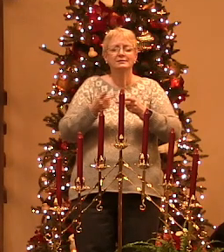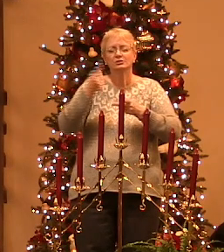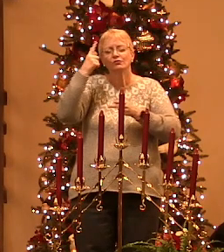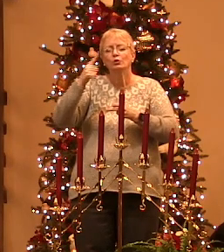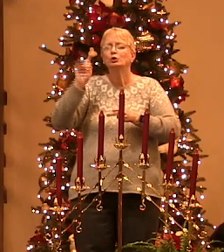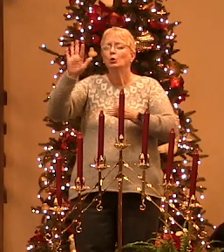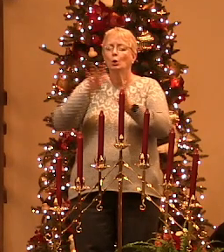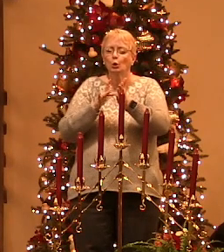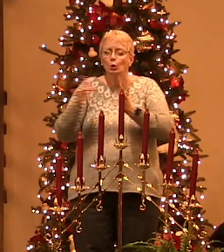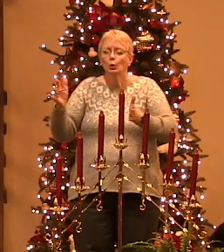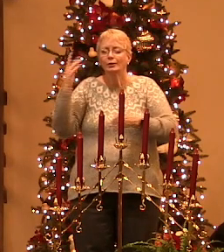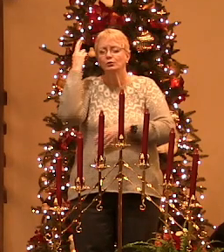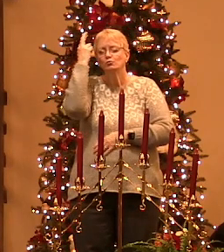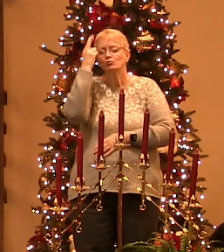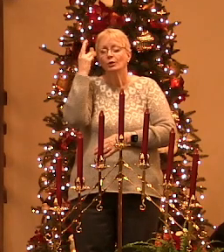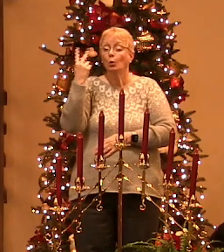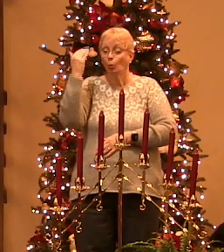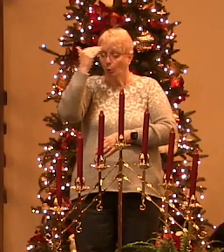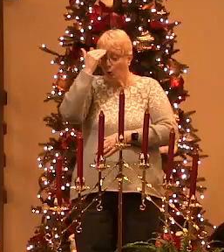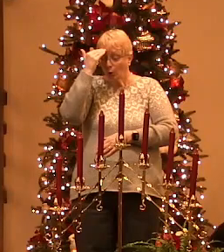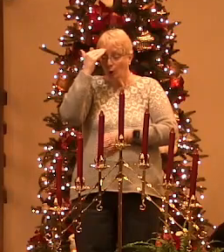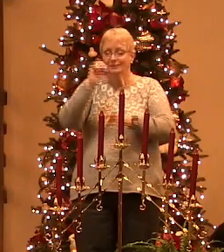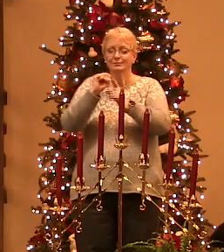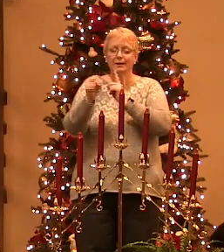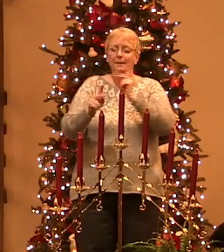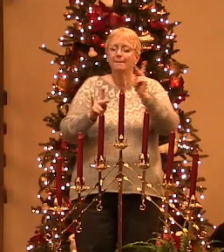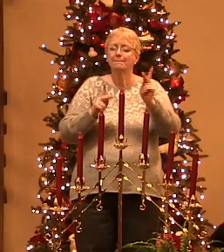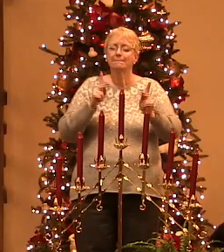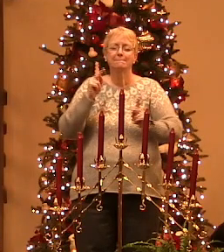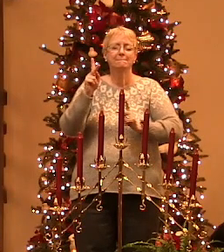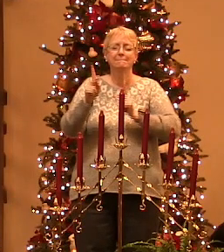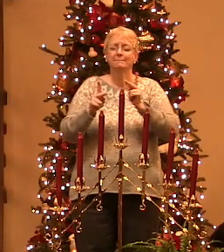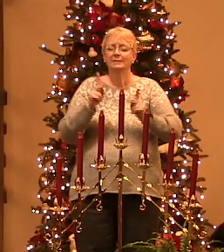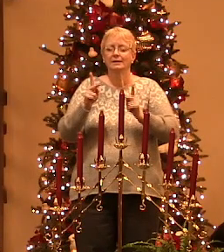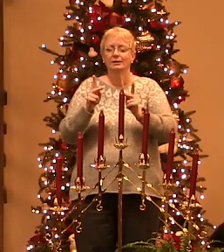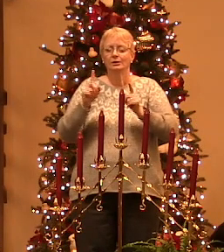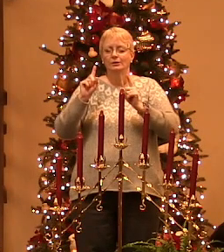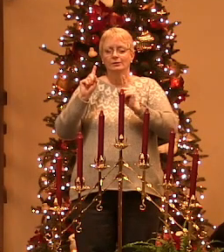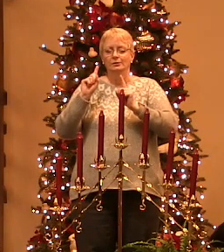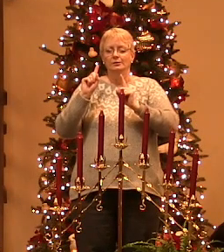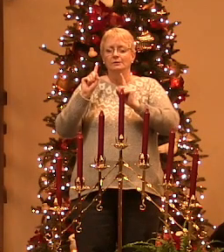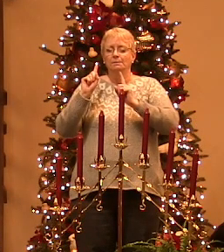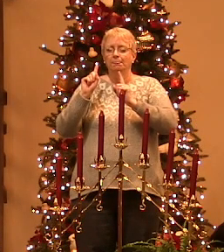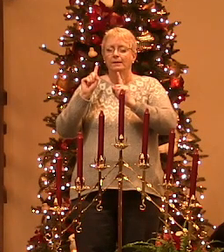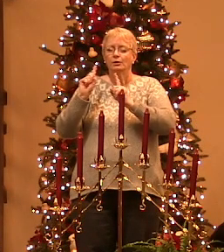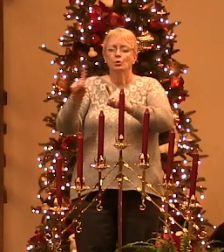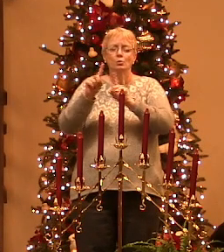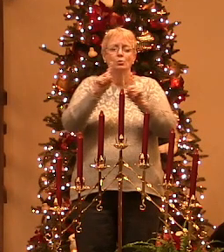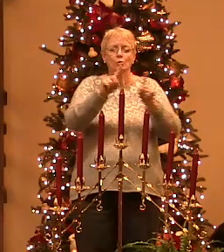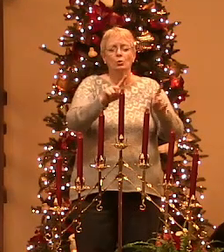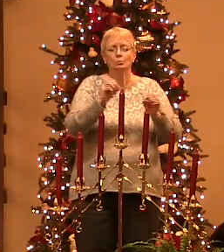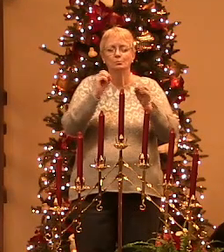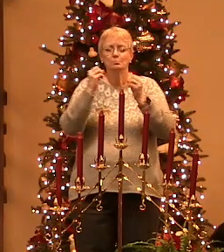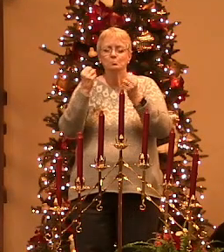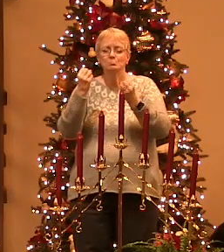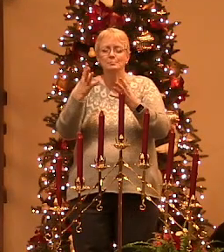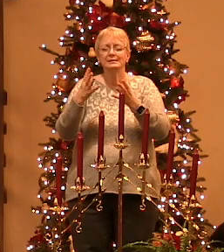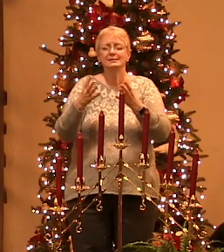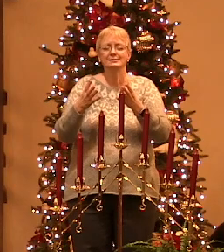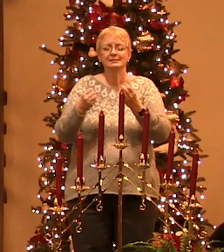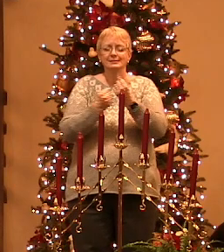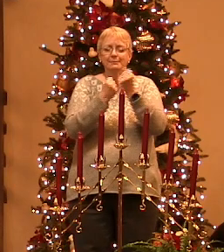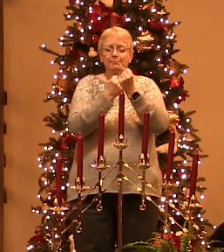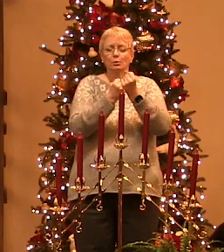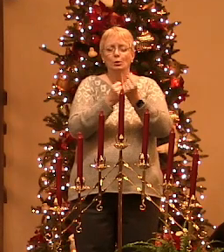purposes. We know of situations where people are in motorcycle accidents, and because of that, they realize of cancer. They wouldn't have known about the cancer if it weren't